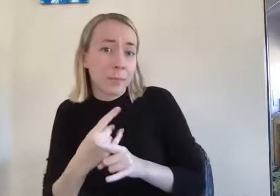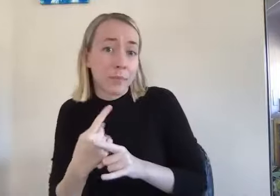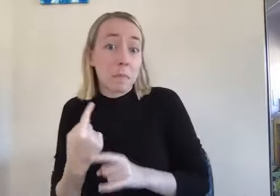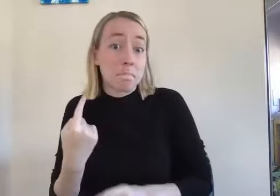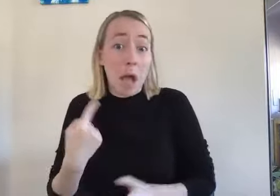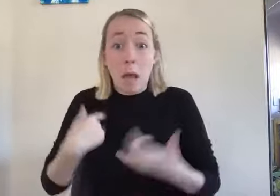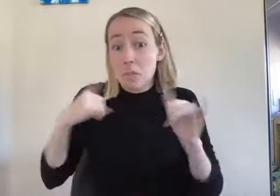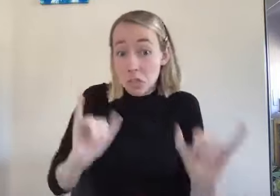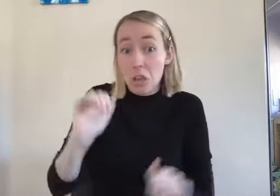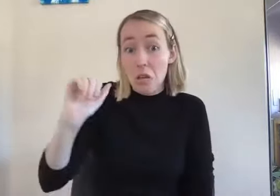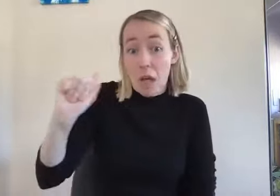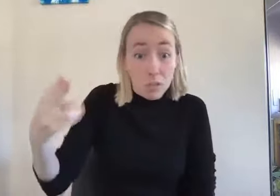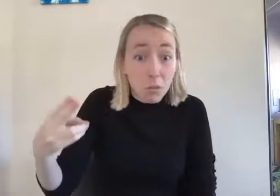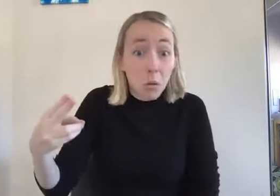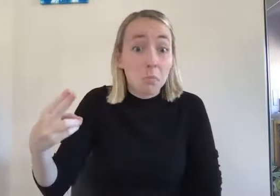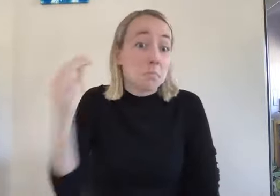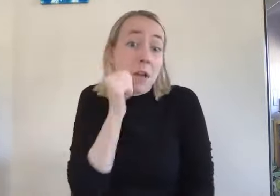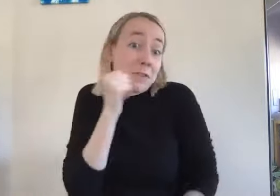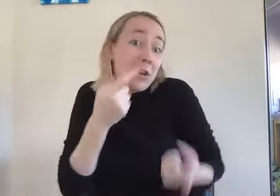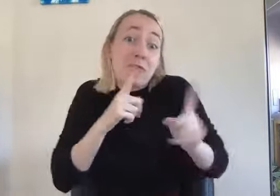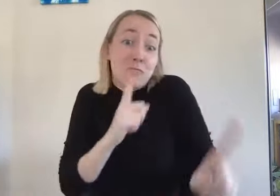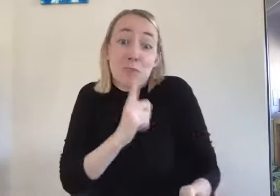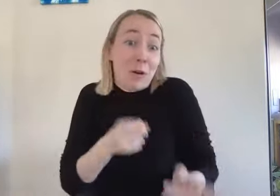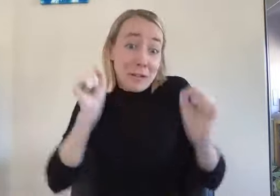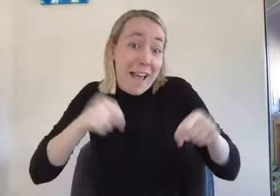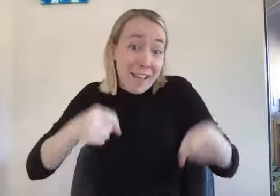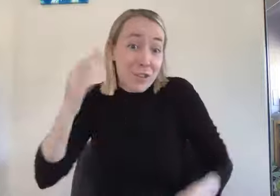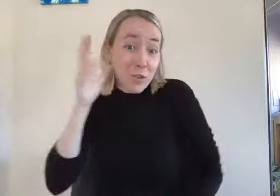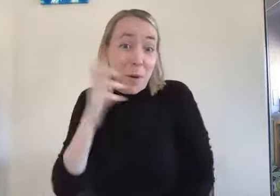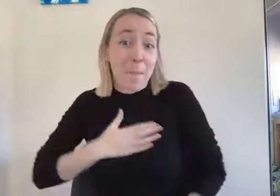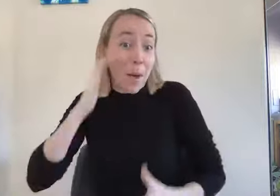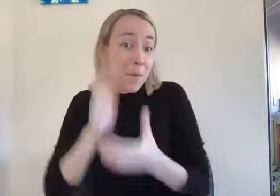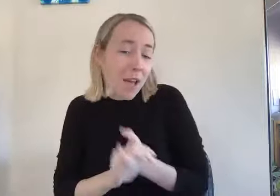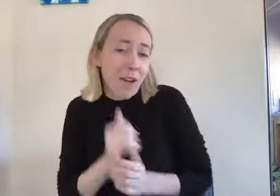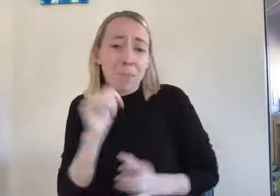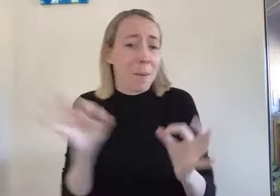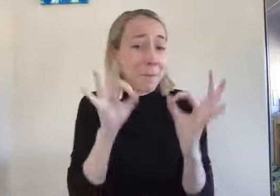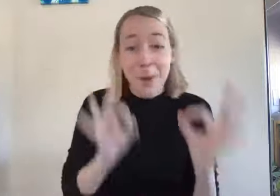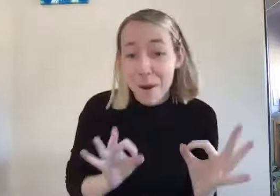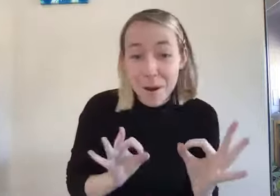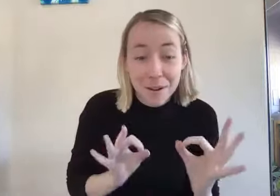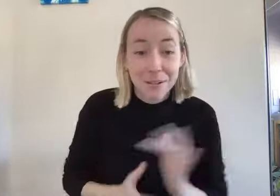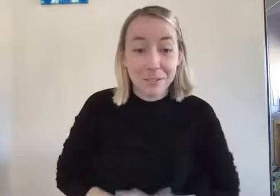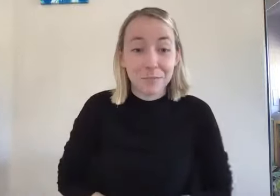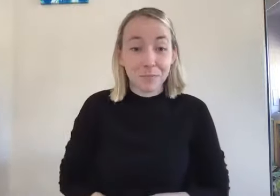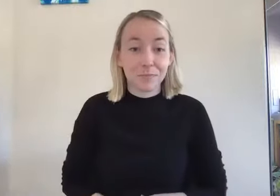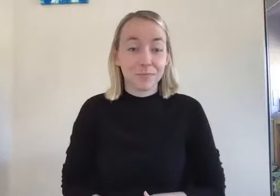an asshole on any given day? Absolutely. You heard Juanita, that it doesn't mean that I'm a saint because I'm a